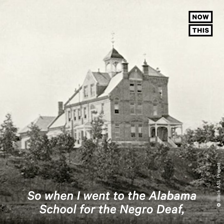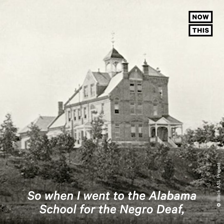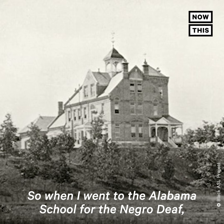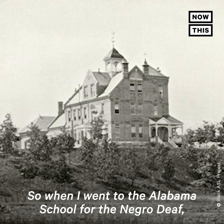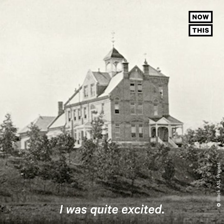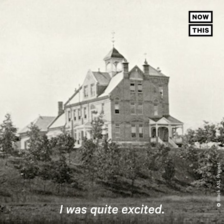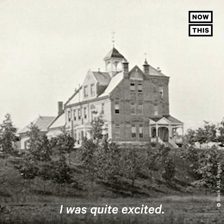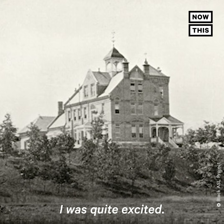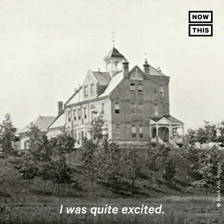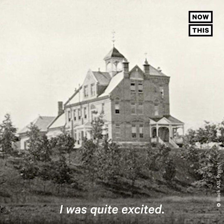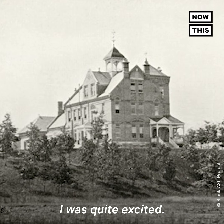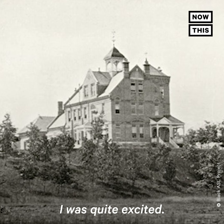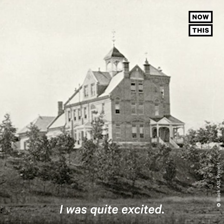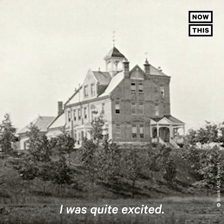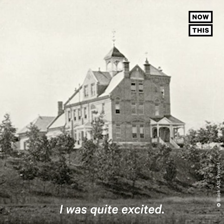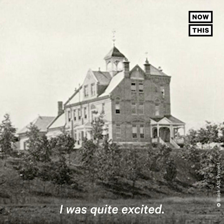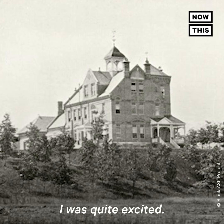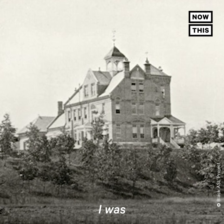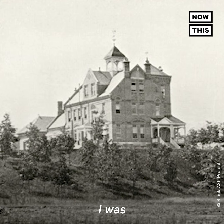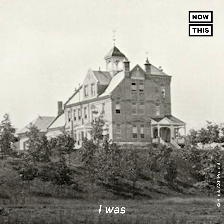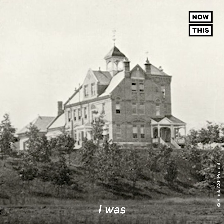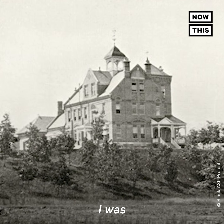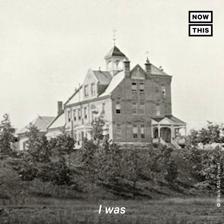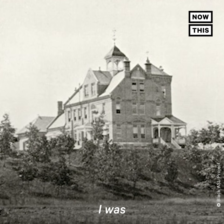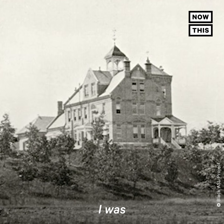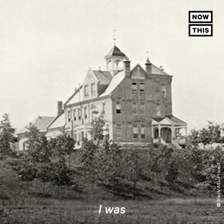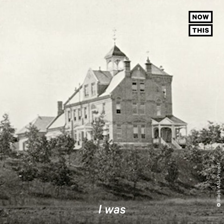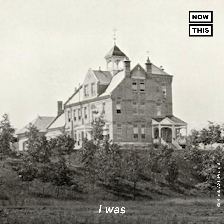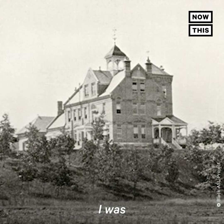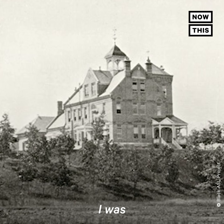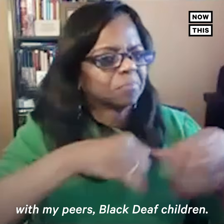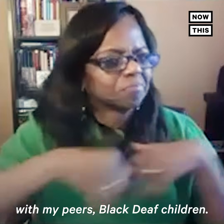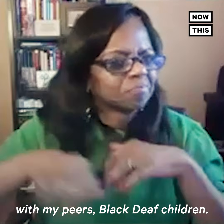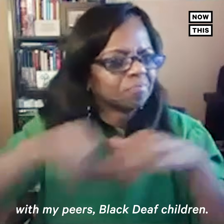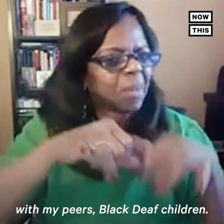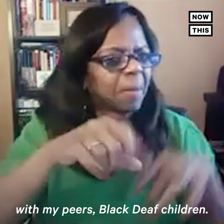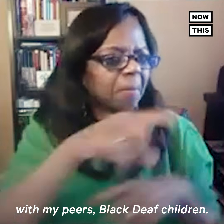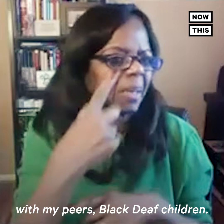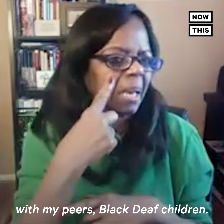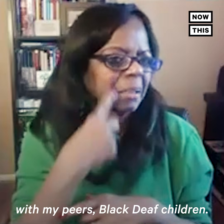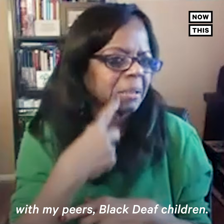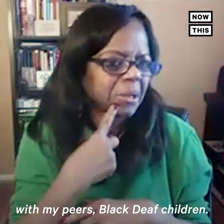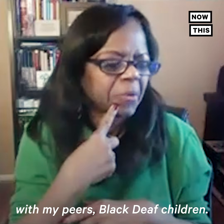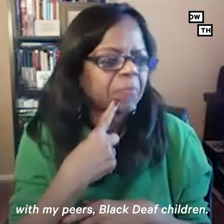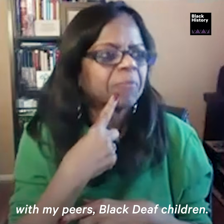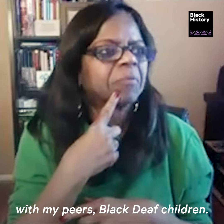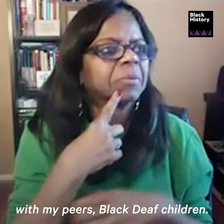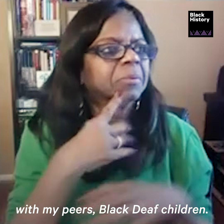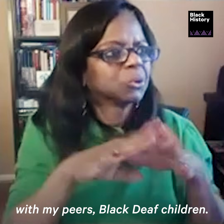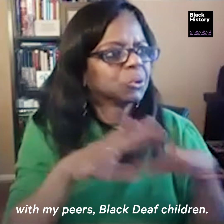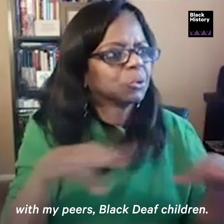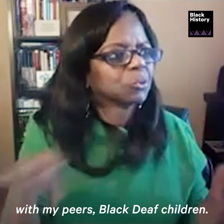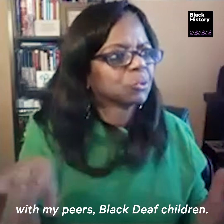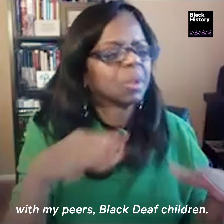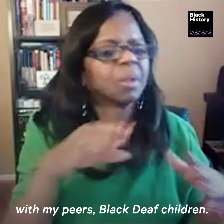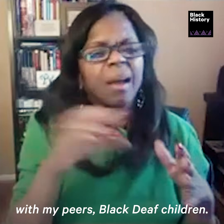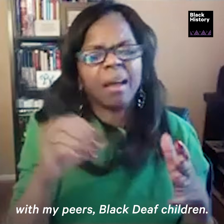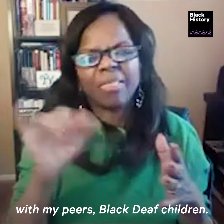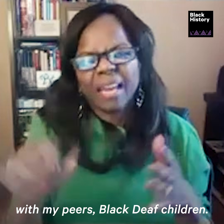Deaf, I was quite excited. I was with my peers, Black deaf children.